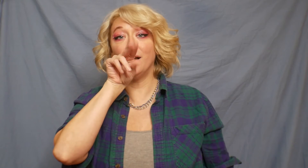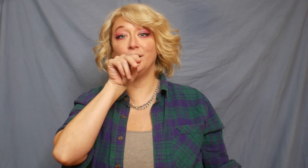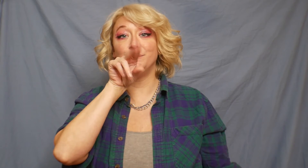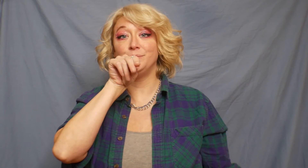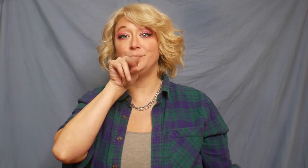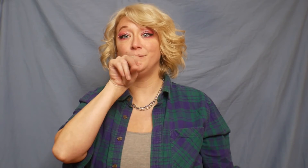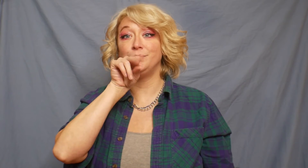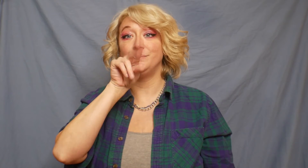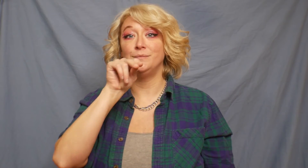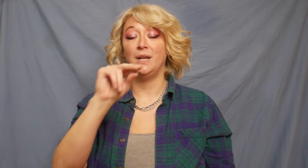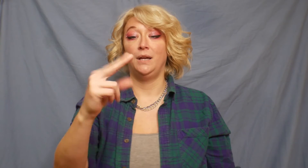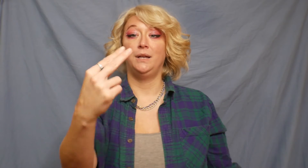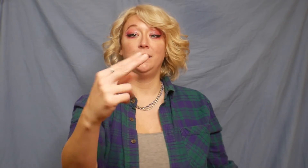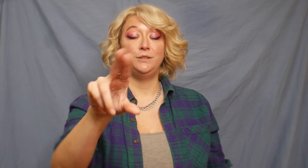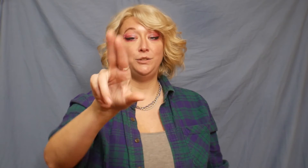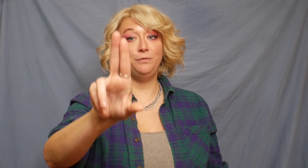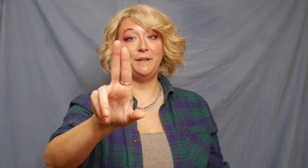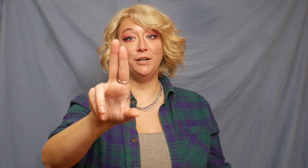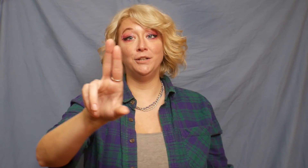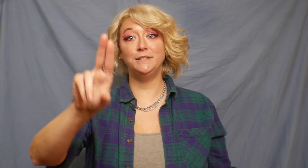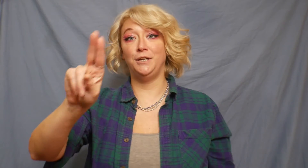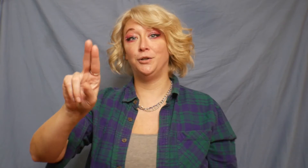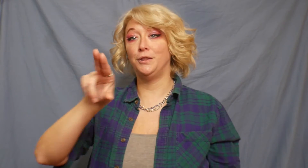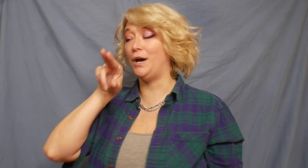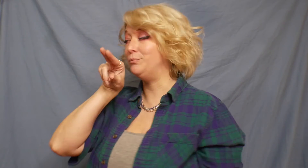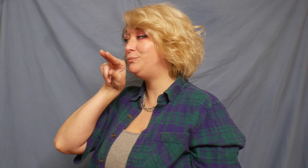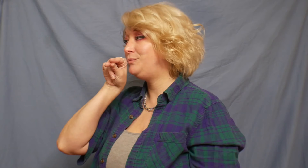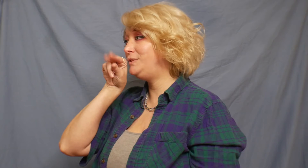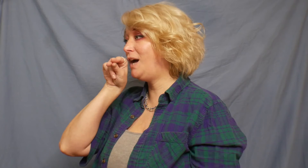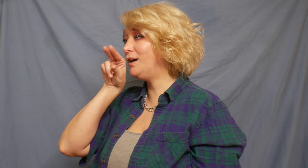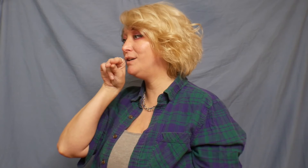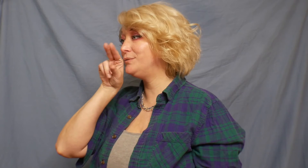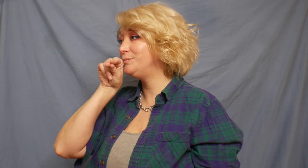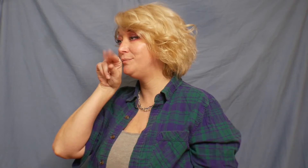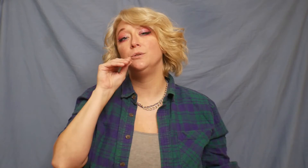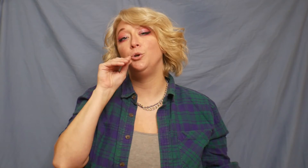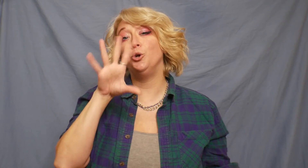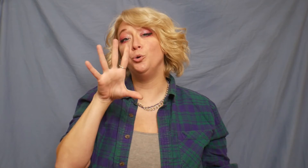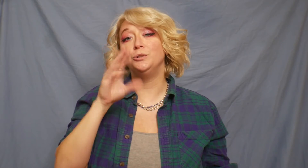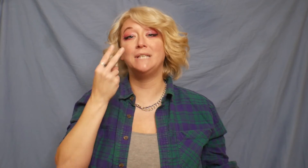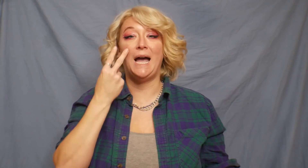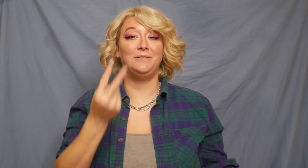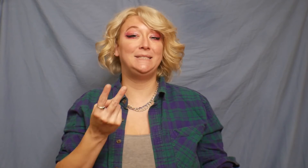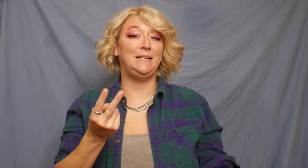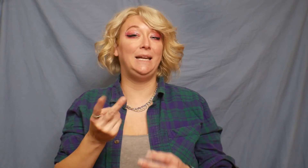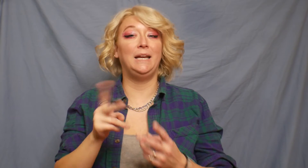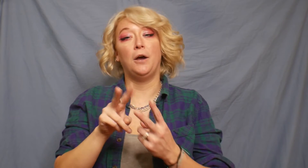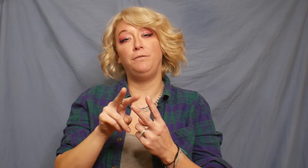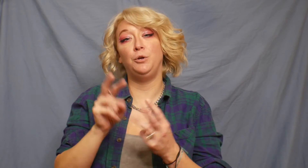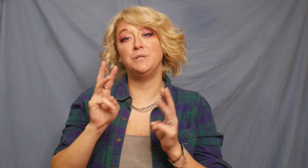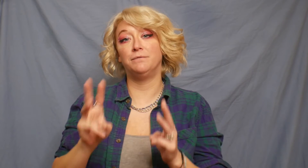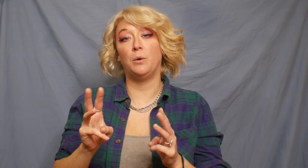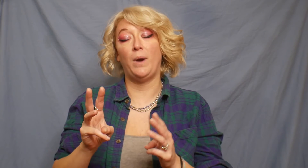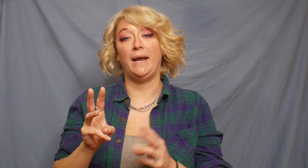Duck. 2 fingers and your thumb. Duck, Goose, I've seen a few different